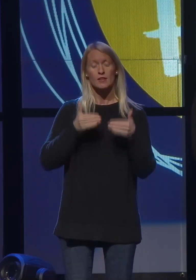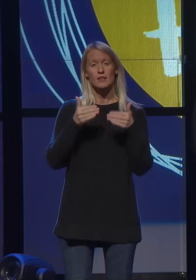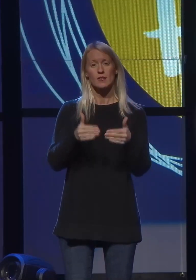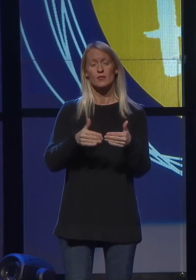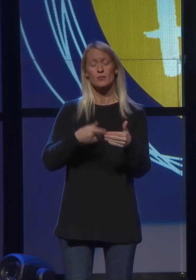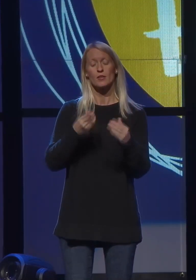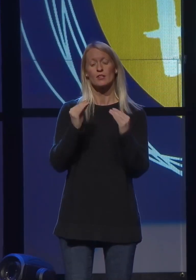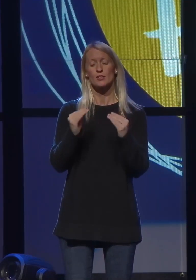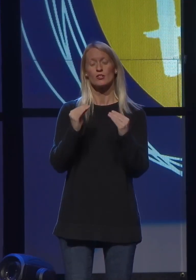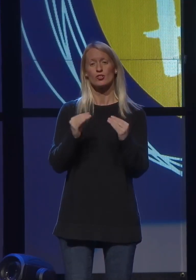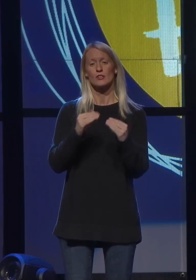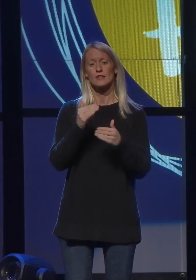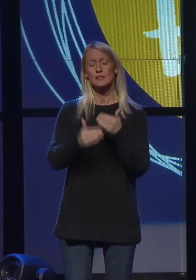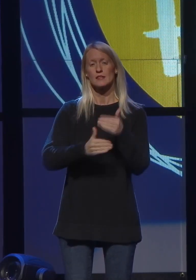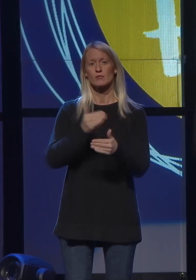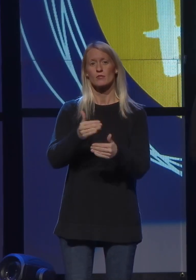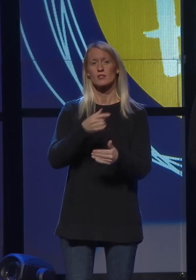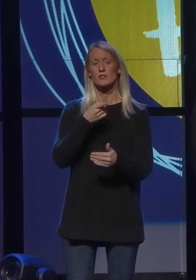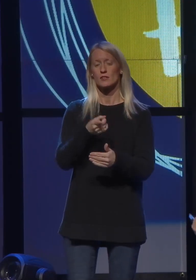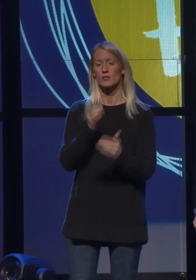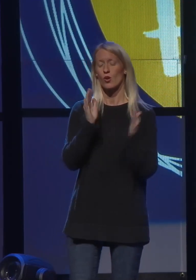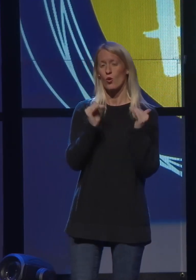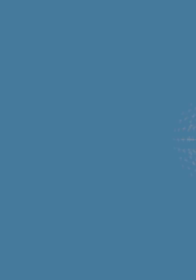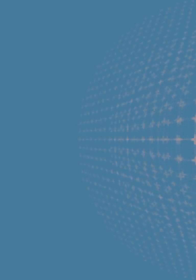teaching series, Hope is Here.